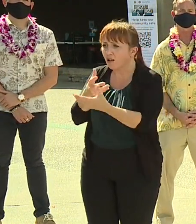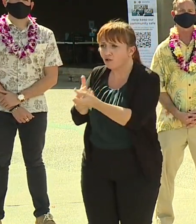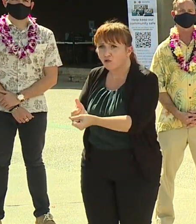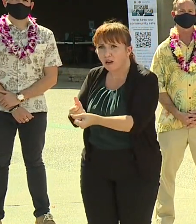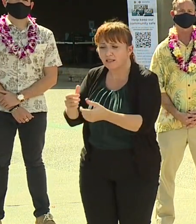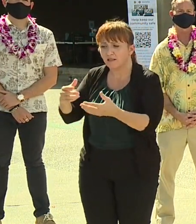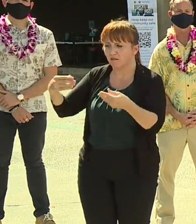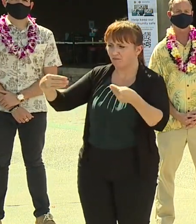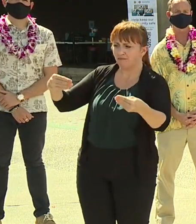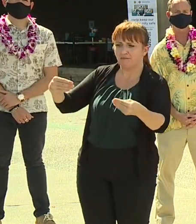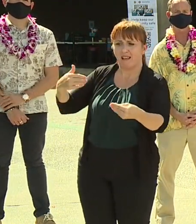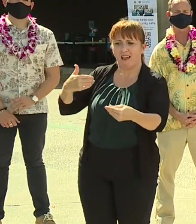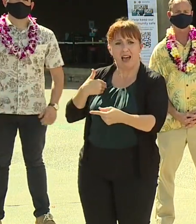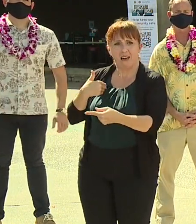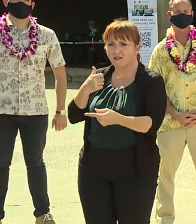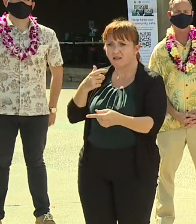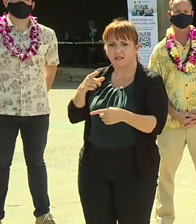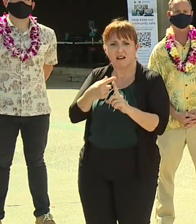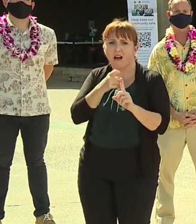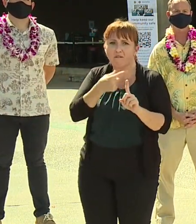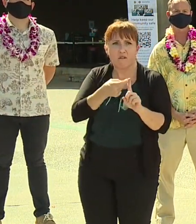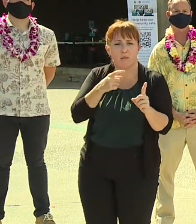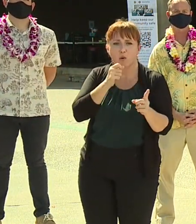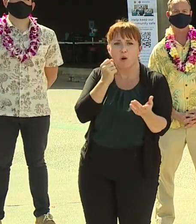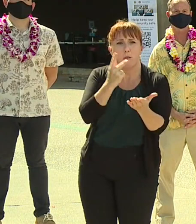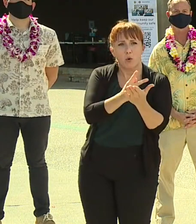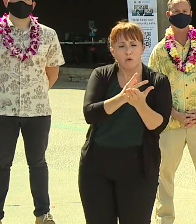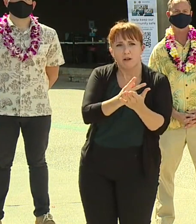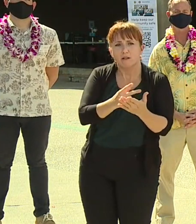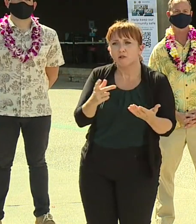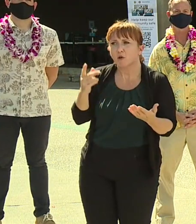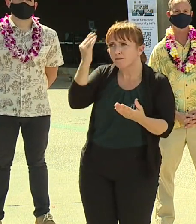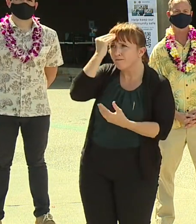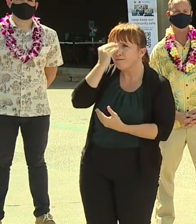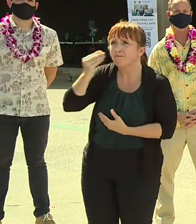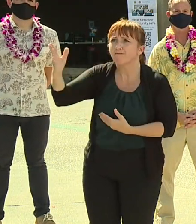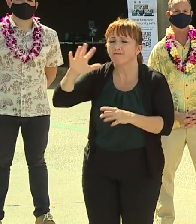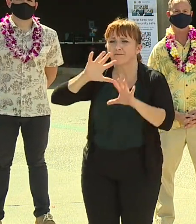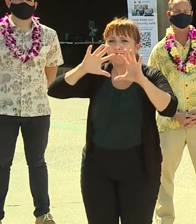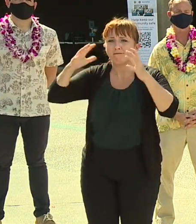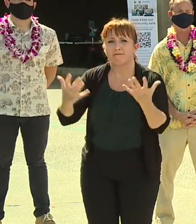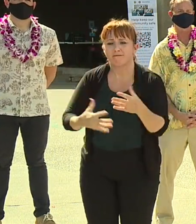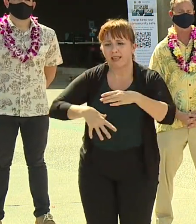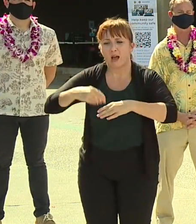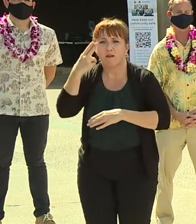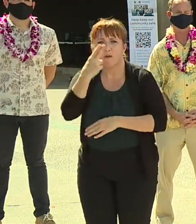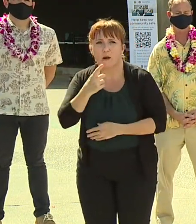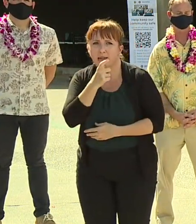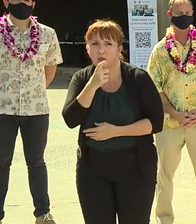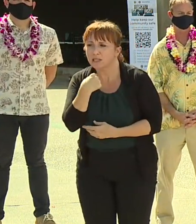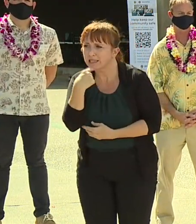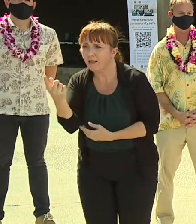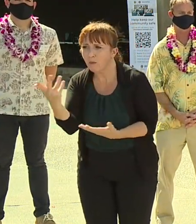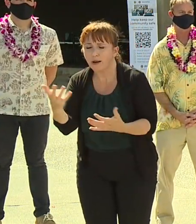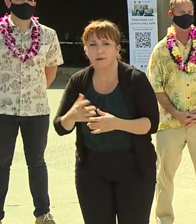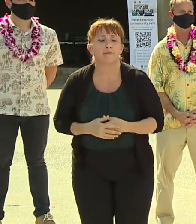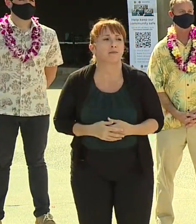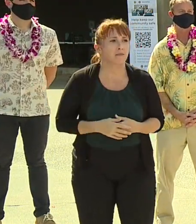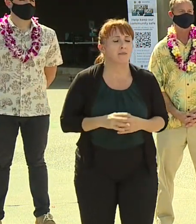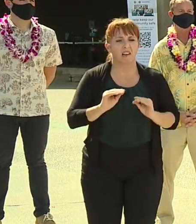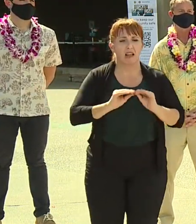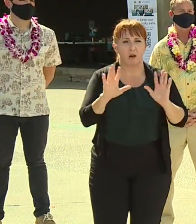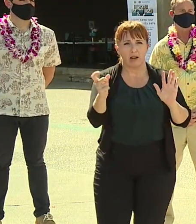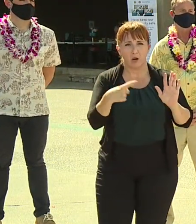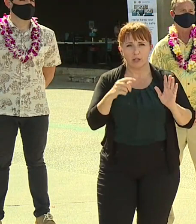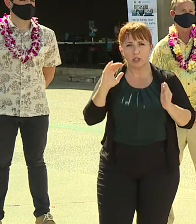kind of additional messaging do you think the states needs to give out to people outside of Hawaii? Yeah, so the question was that there seems to be